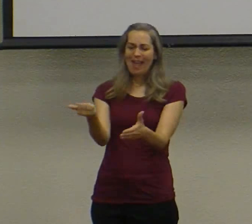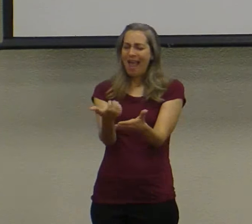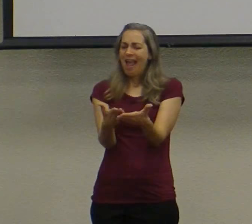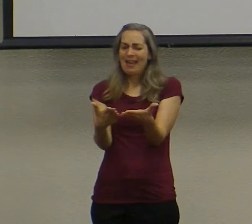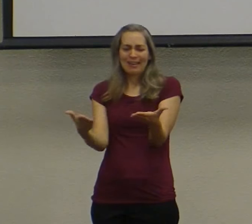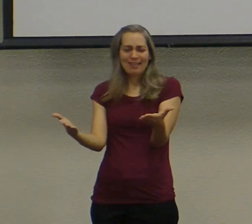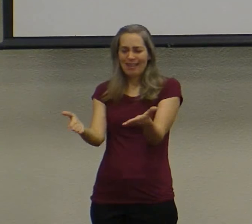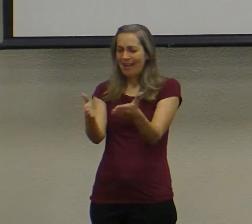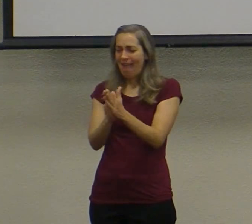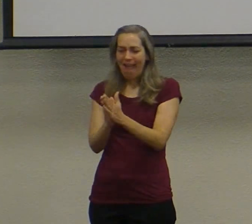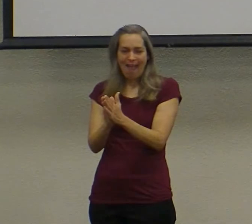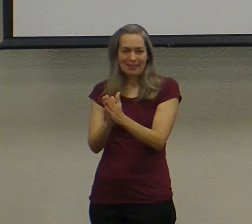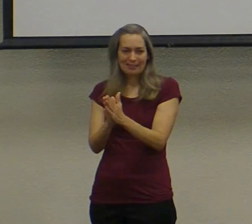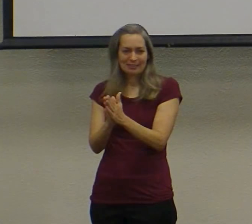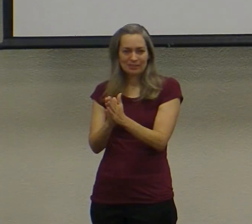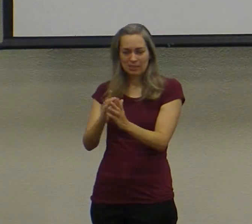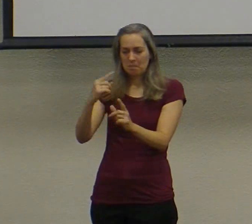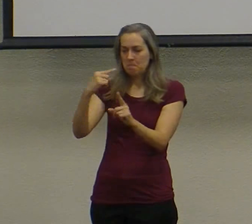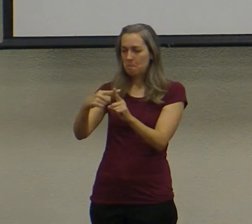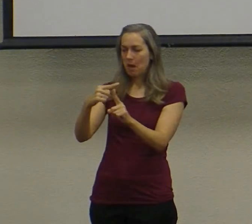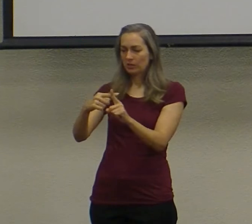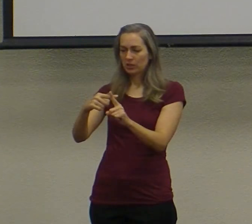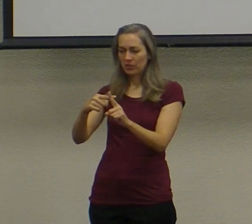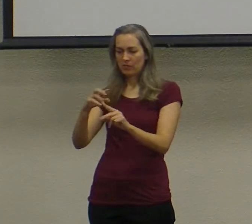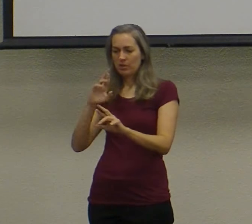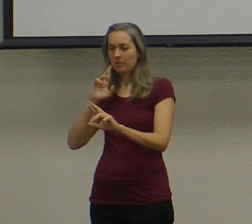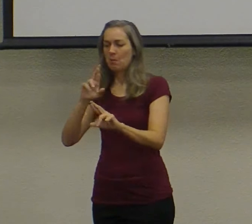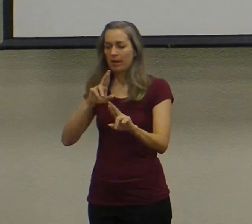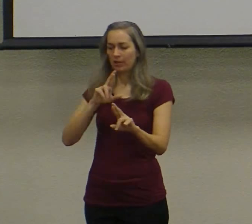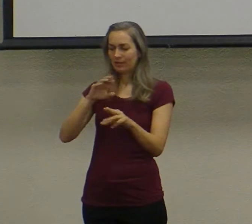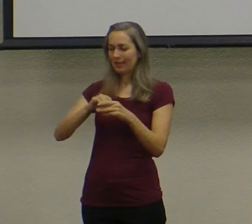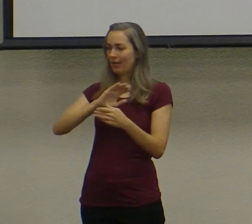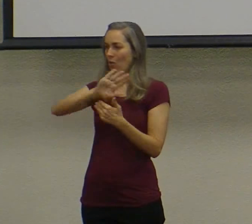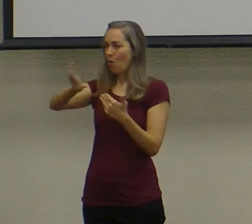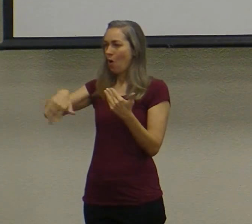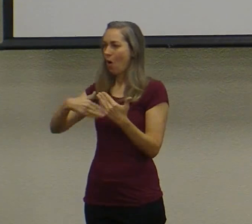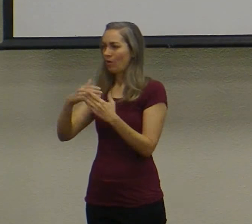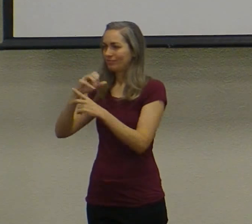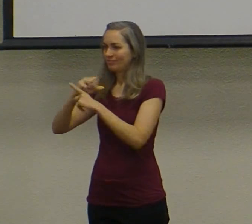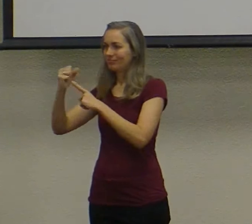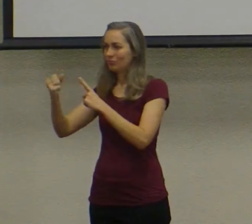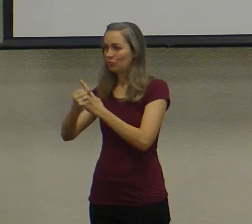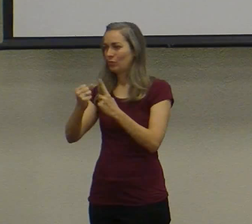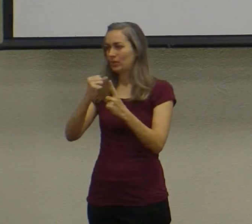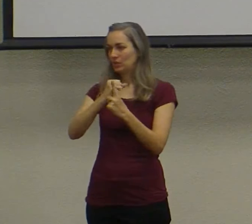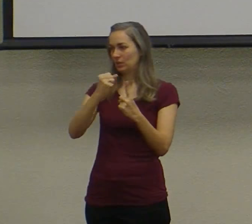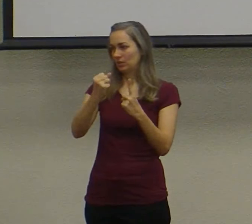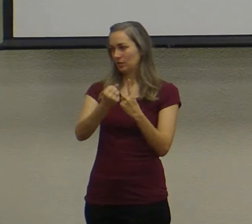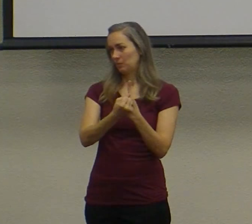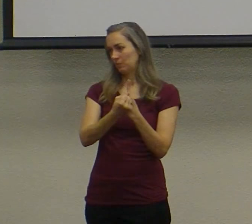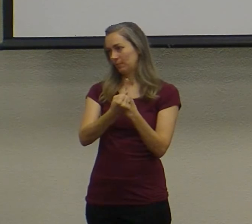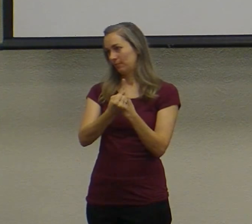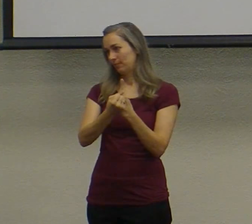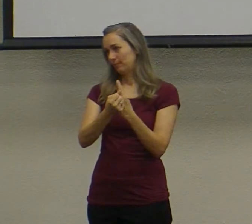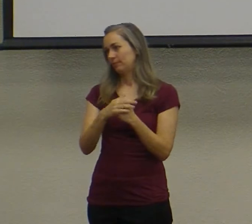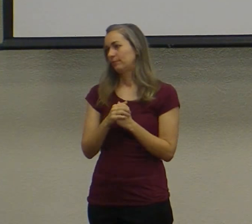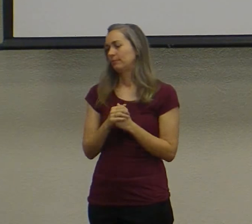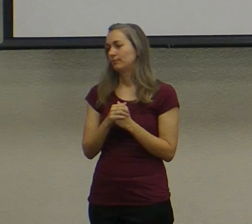do. He has been a positive responder in all situations. It could be in